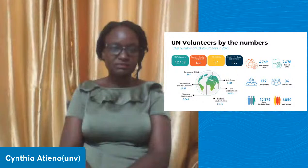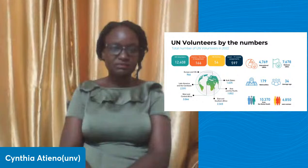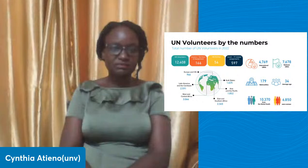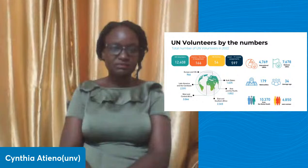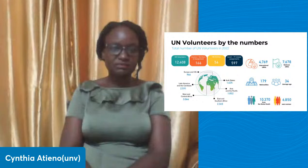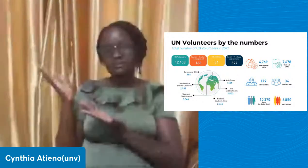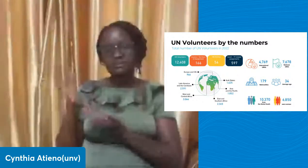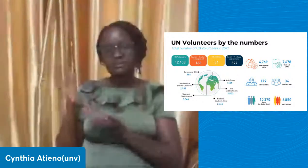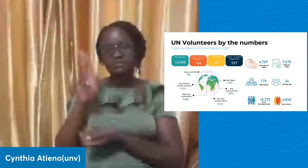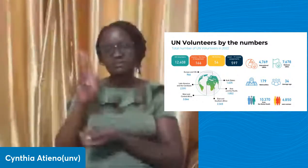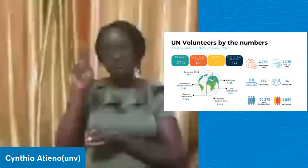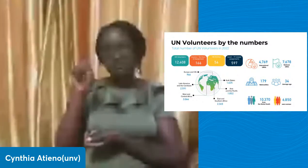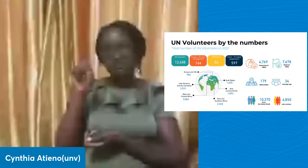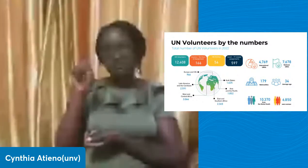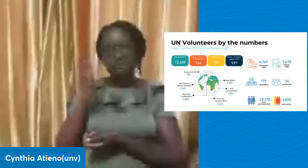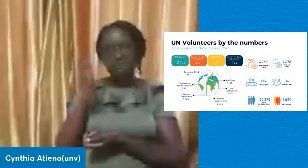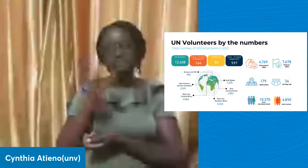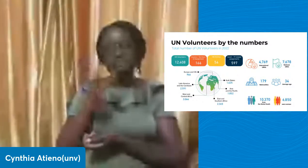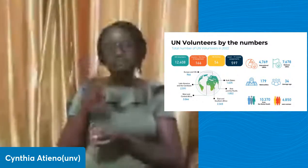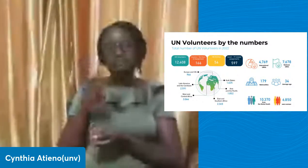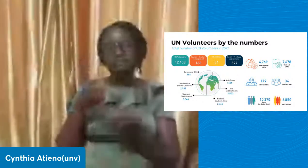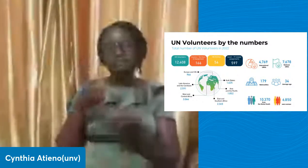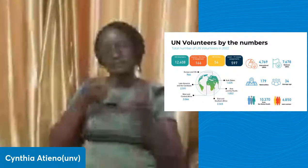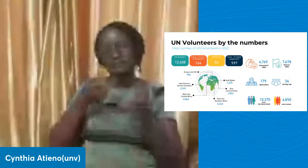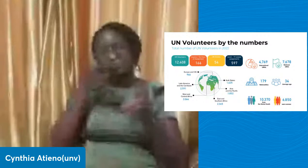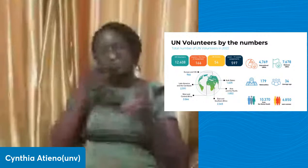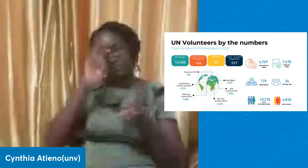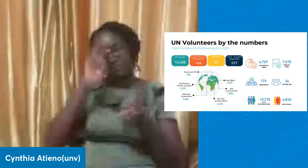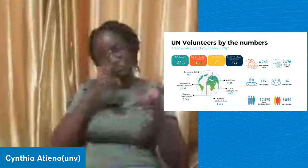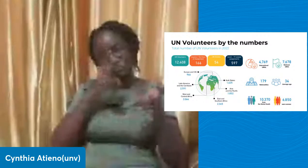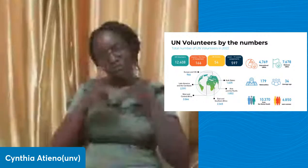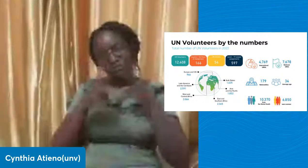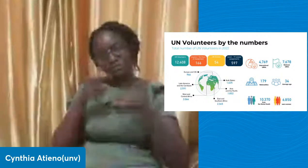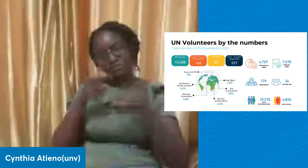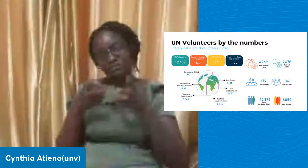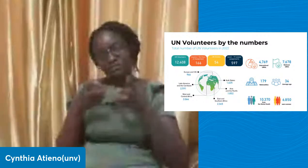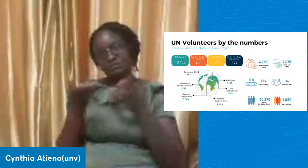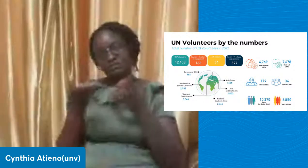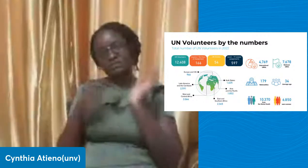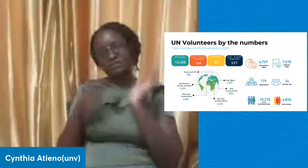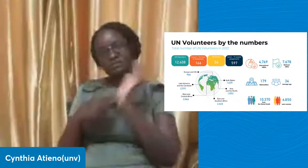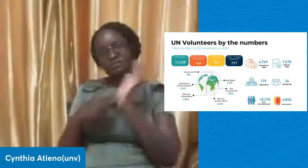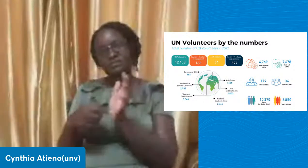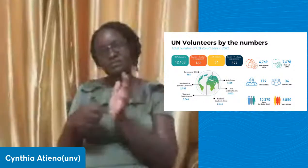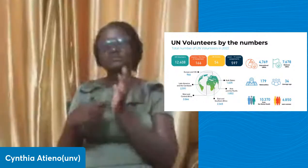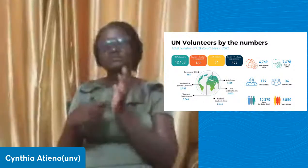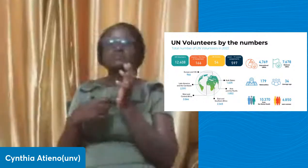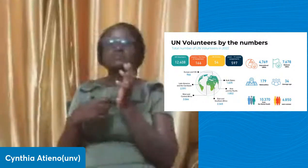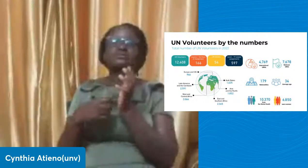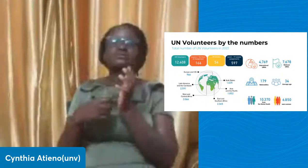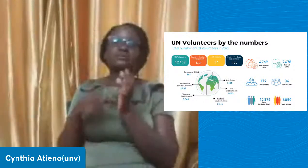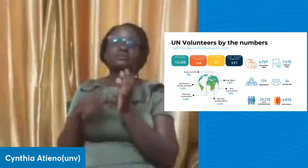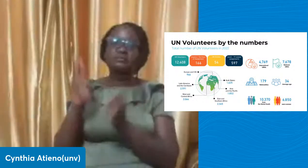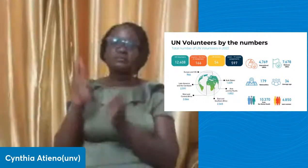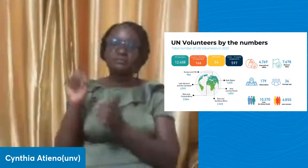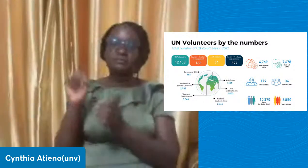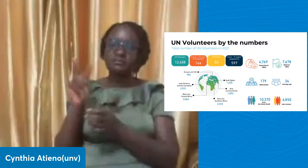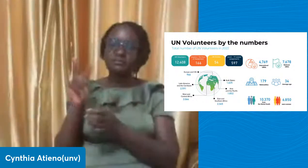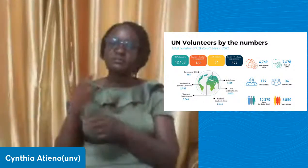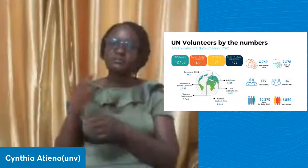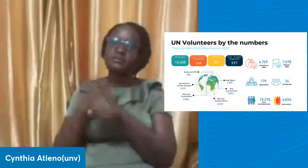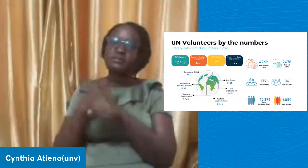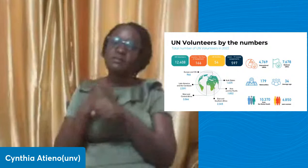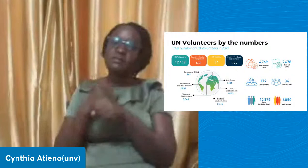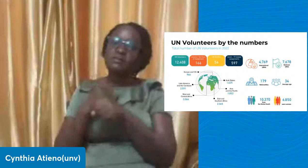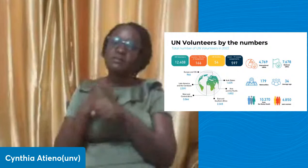entities in 2022, which shows their commitment to promoting diversity and inclusivity in their host UN